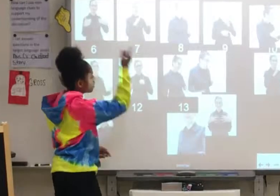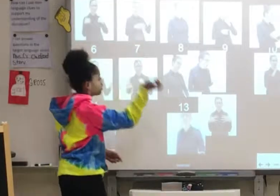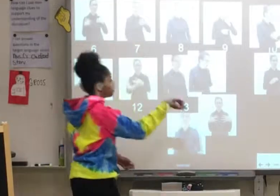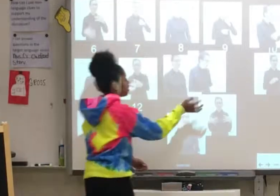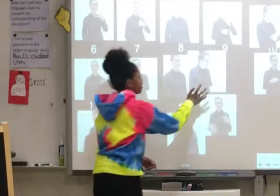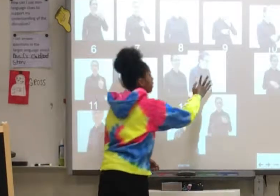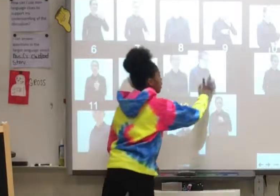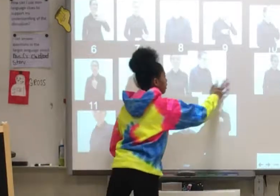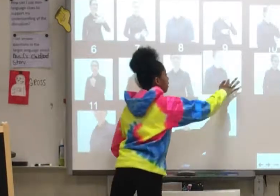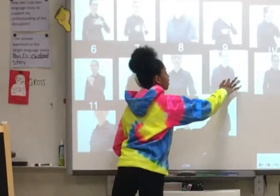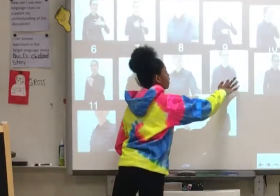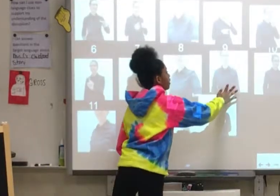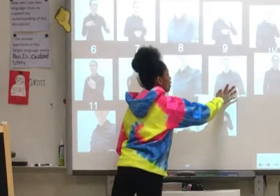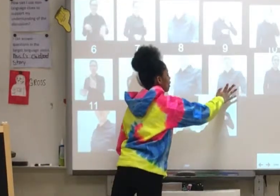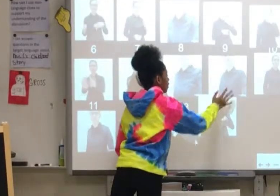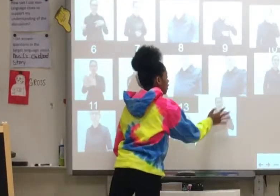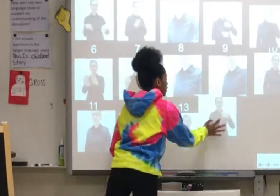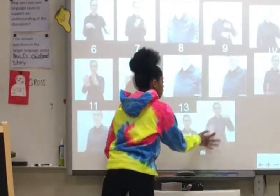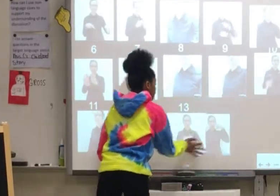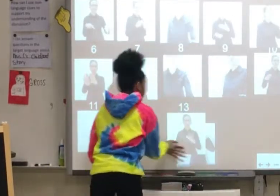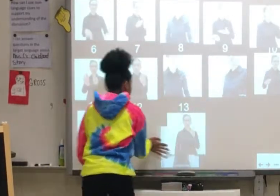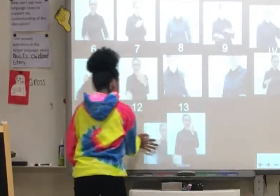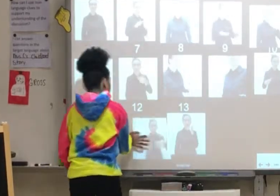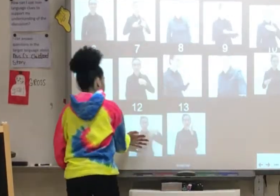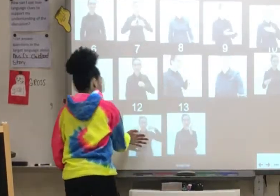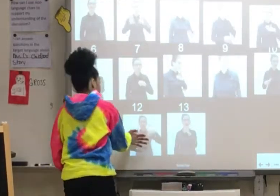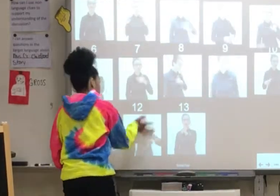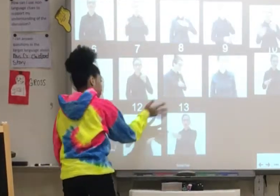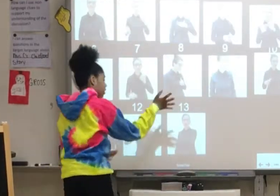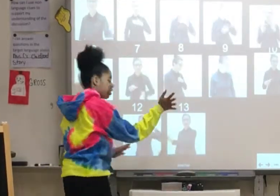So then when number, that one has to be number 6.